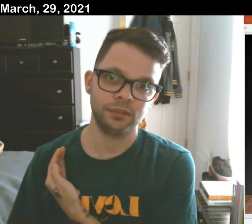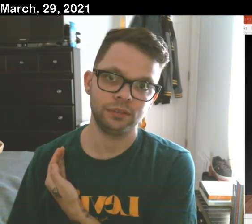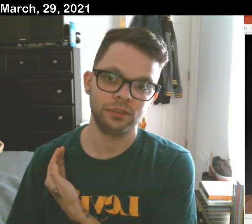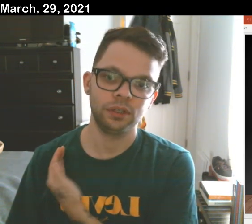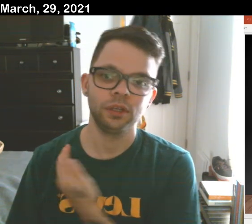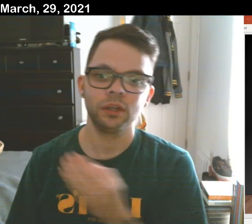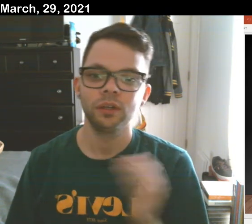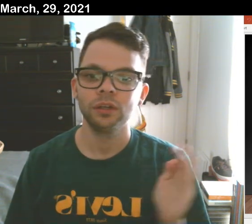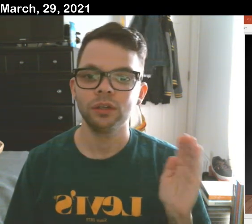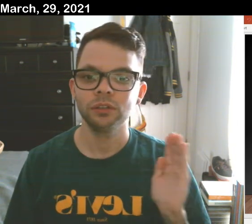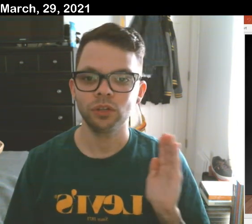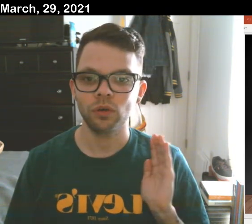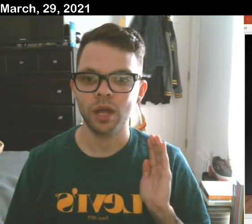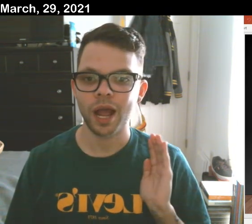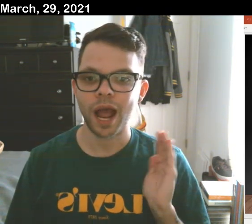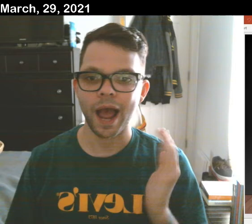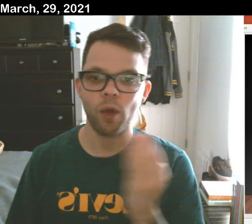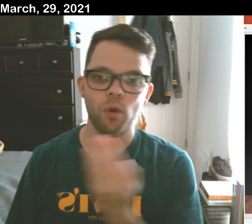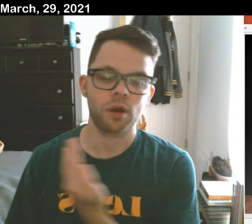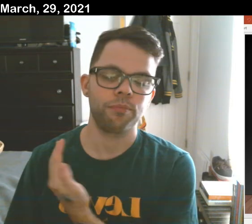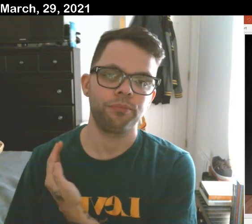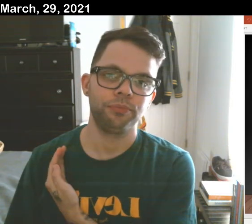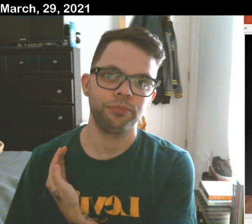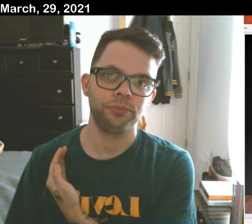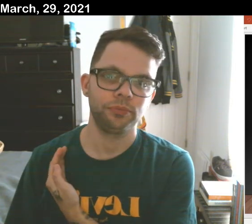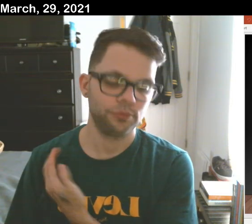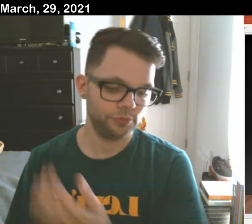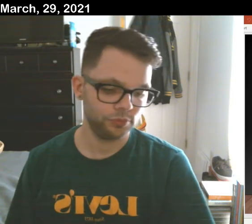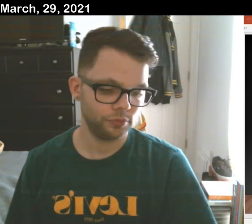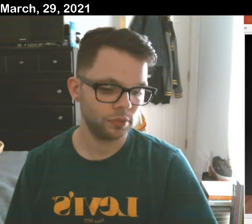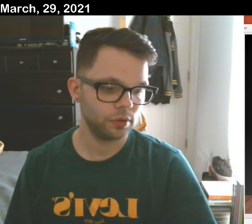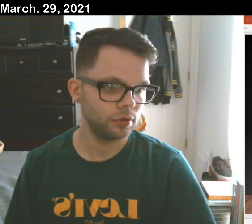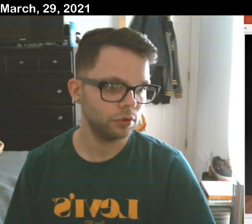side. So, our.